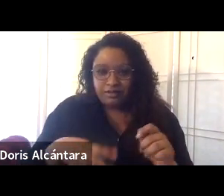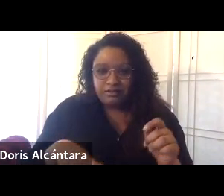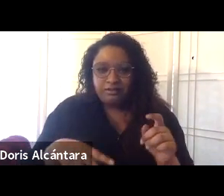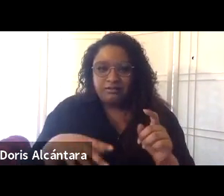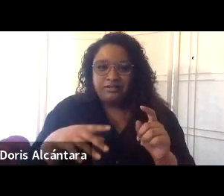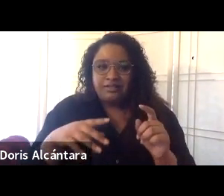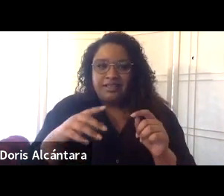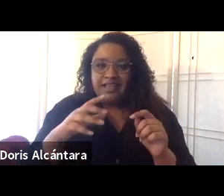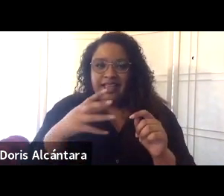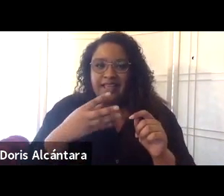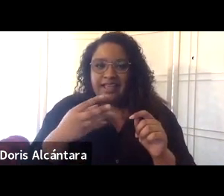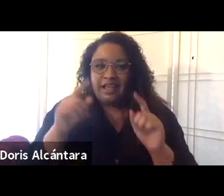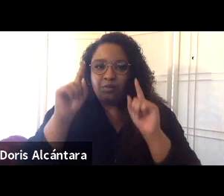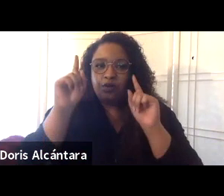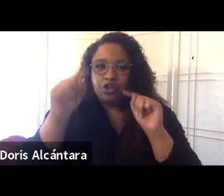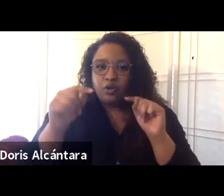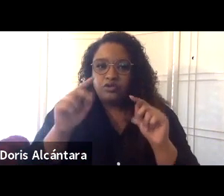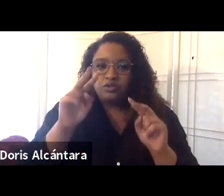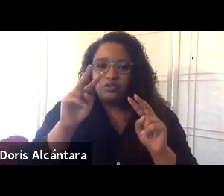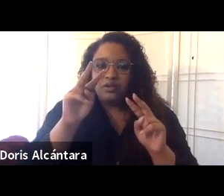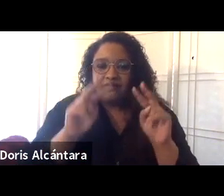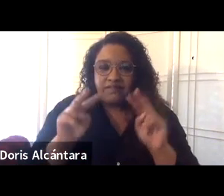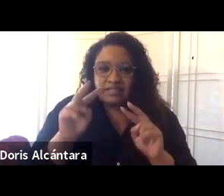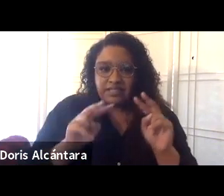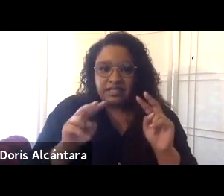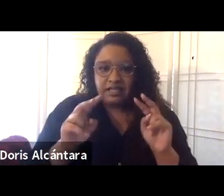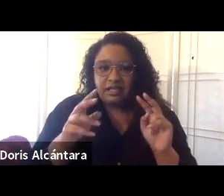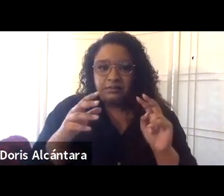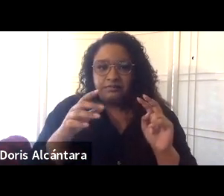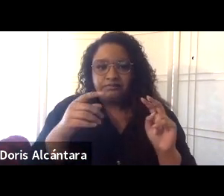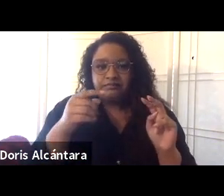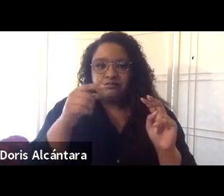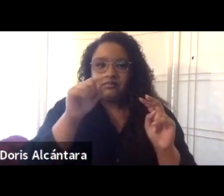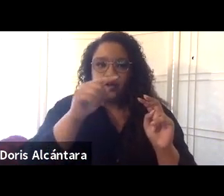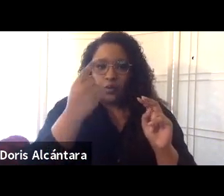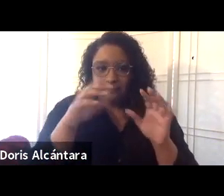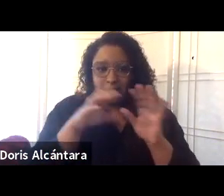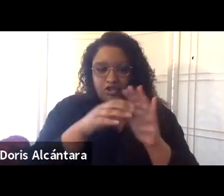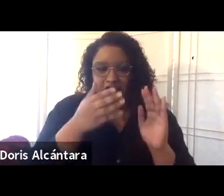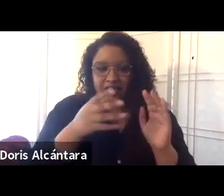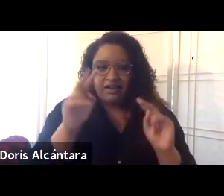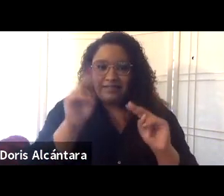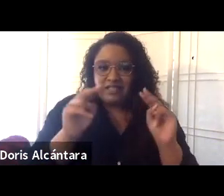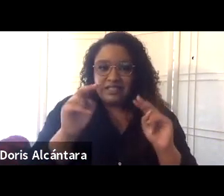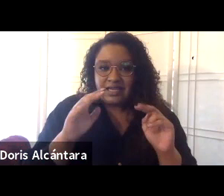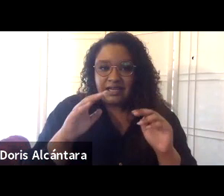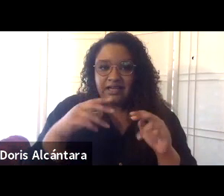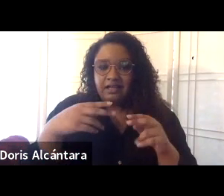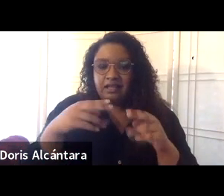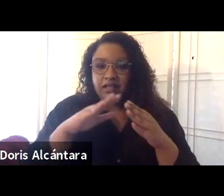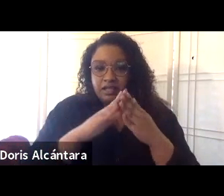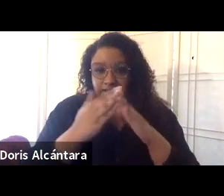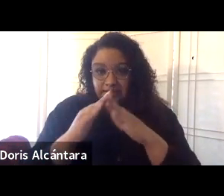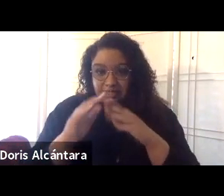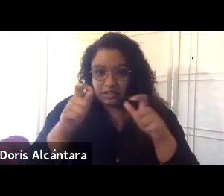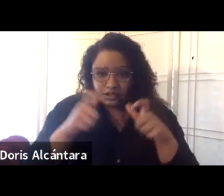from all over the Dominican Republic. I would actually go and visit. So one picture there,